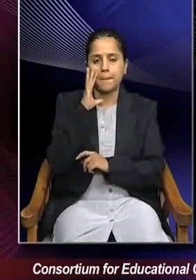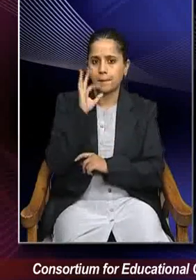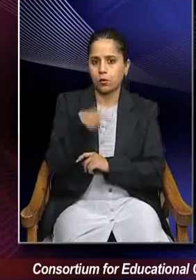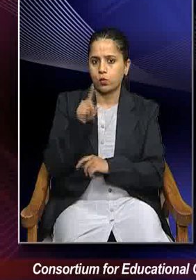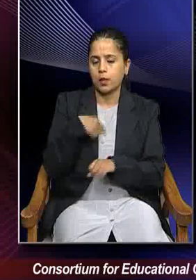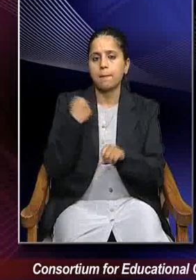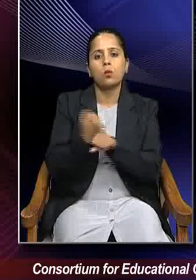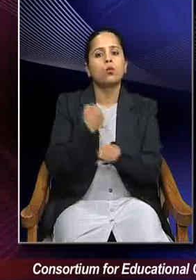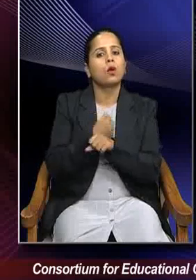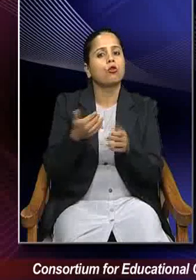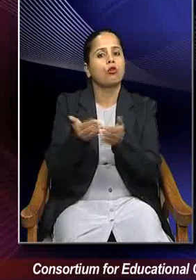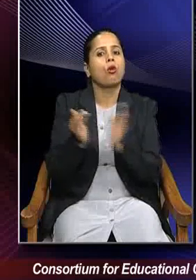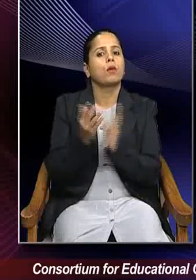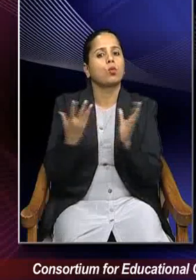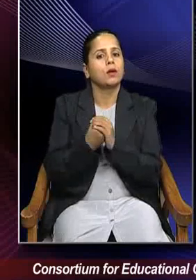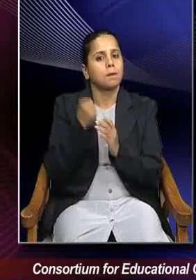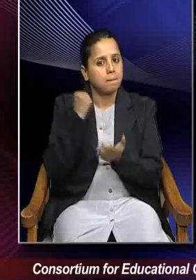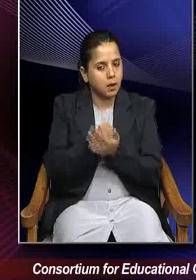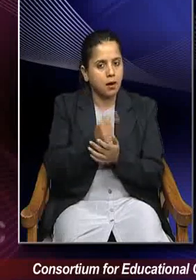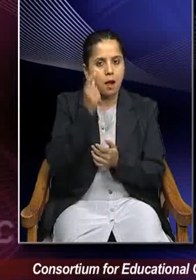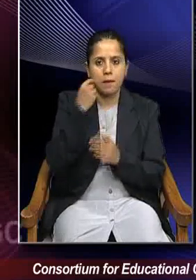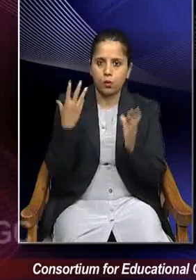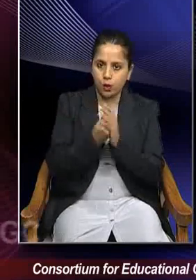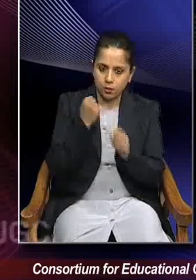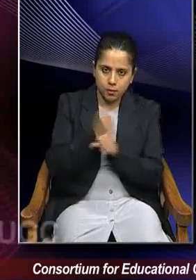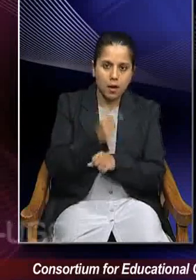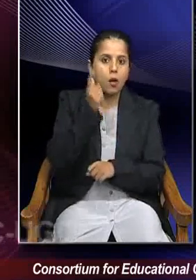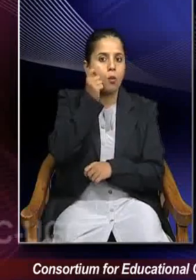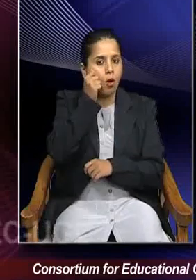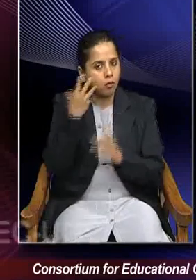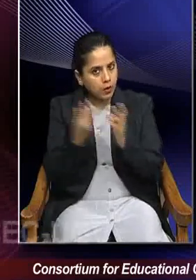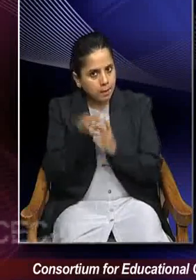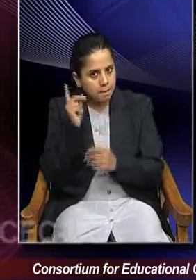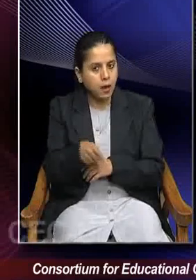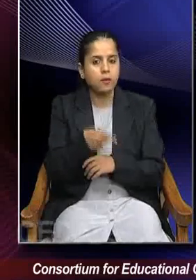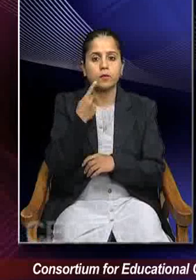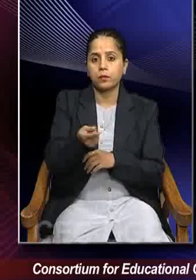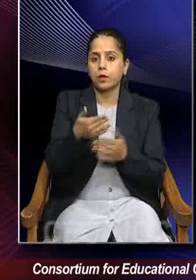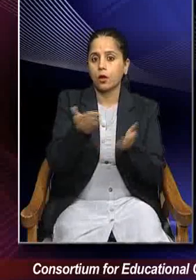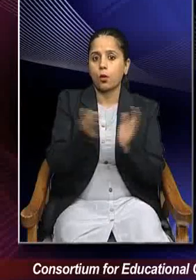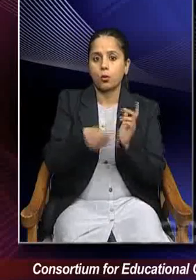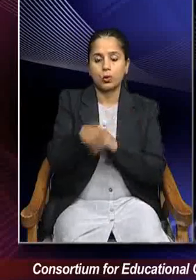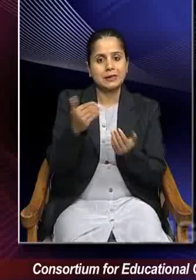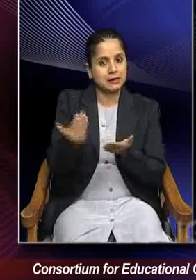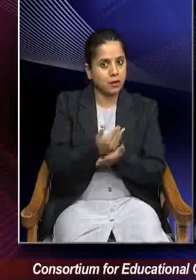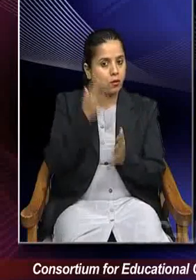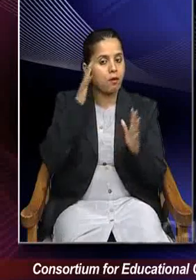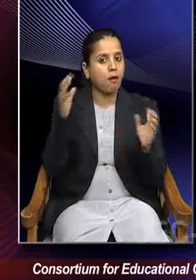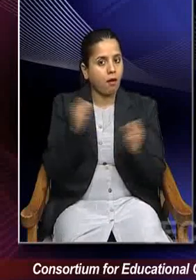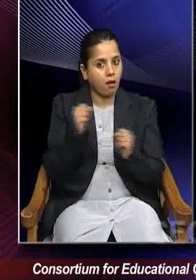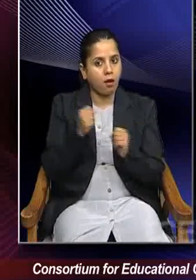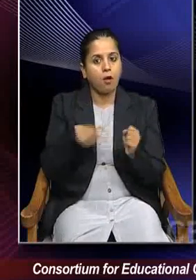with community, there is a need to work with men, boys, in order to make sure that commuting is safe, comfortable